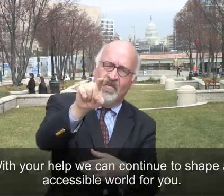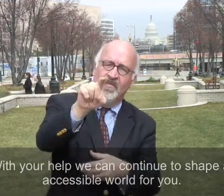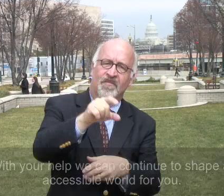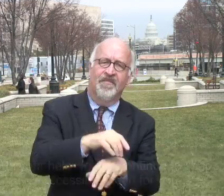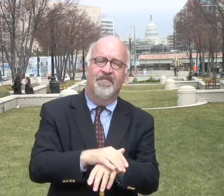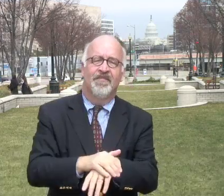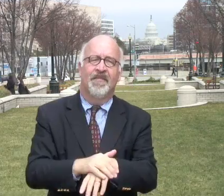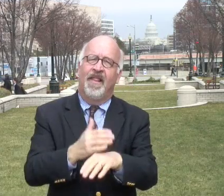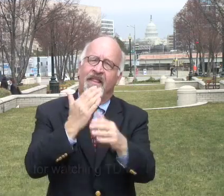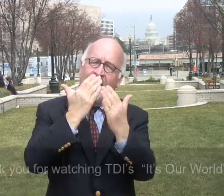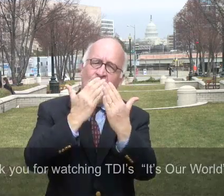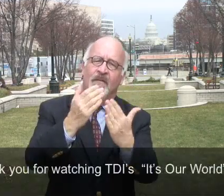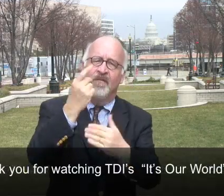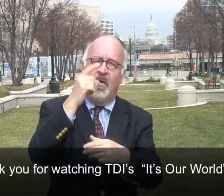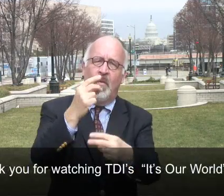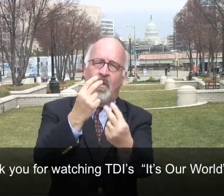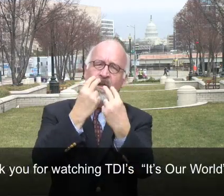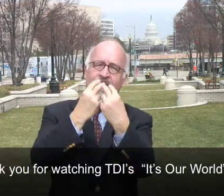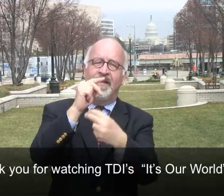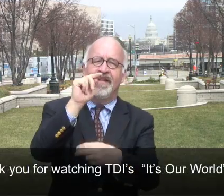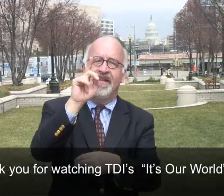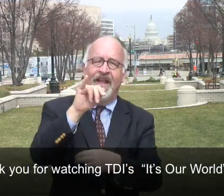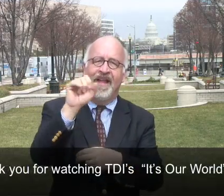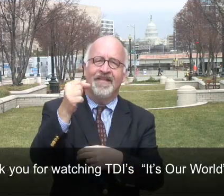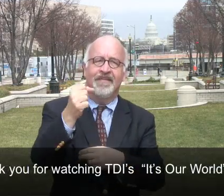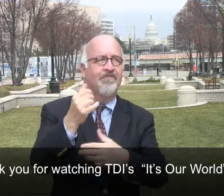you. Thank you for watching